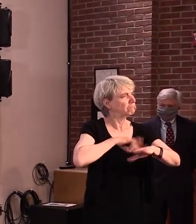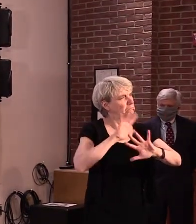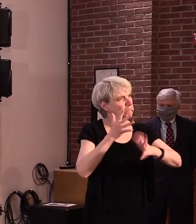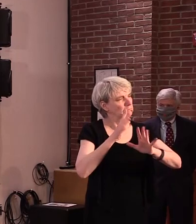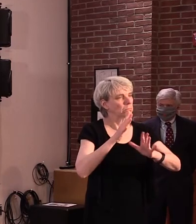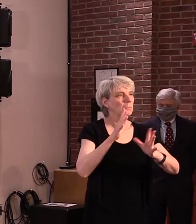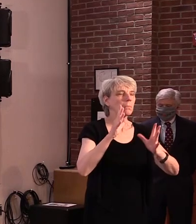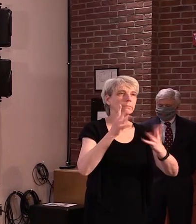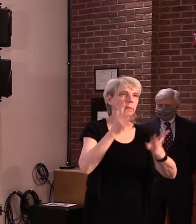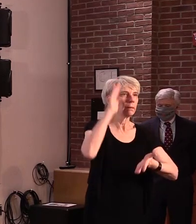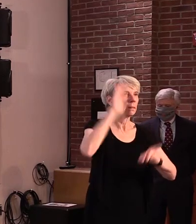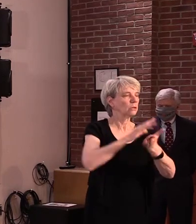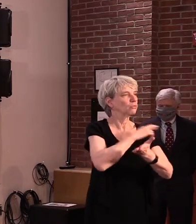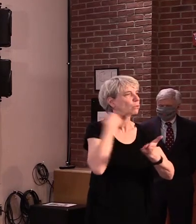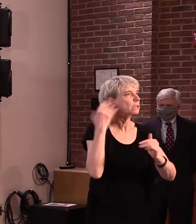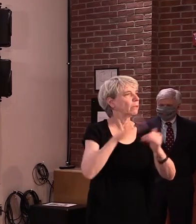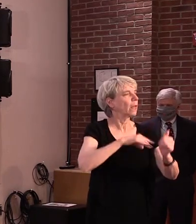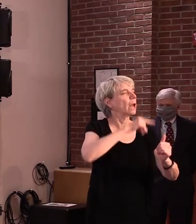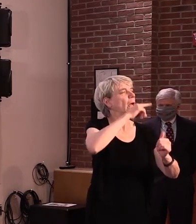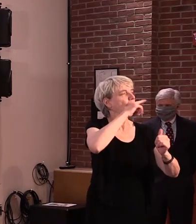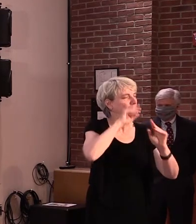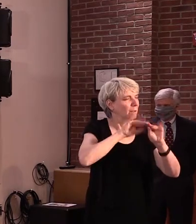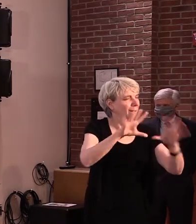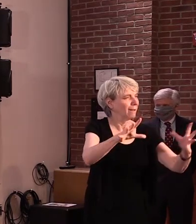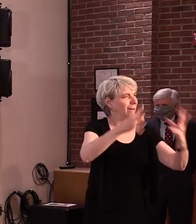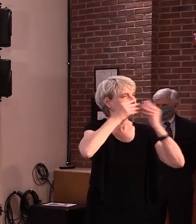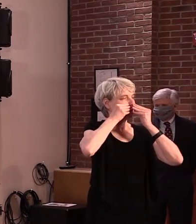governor in this so far.